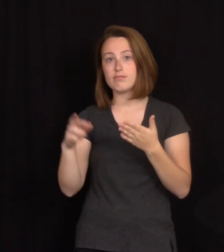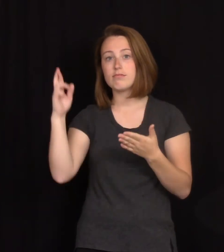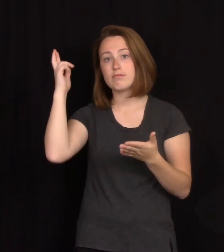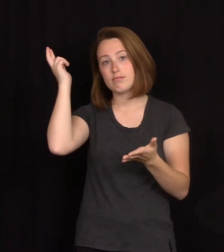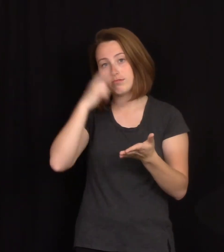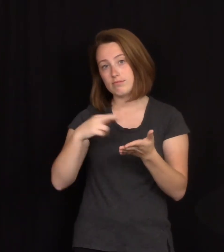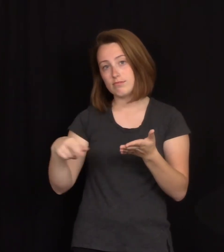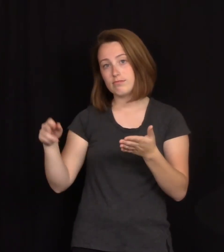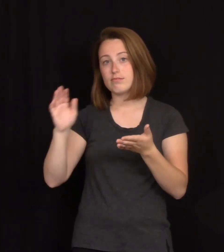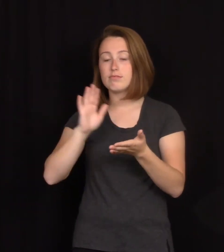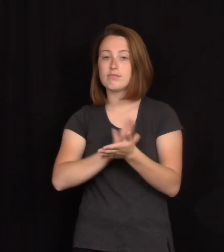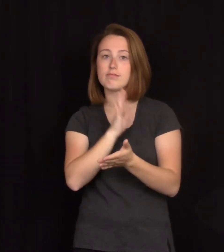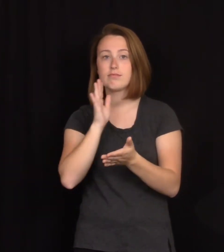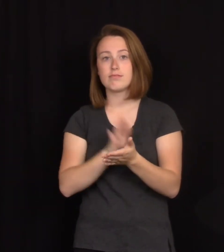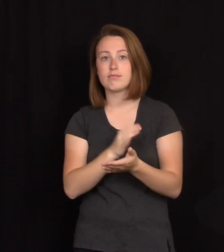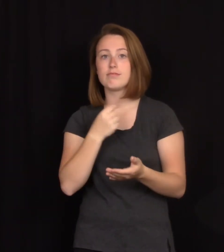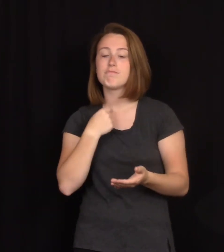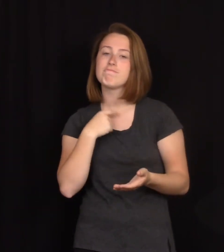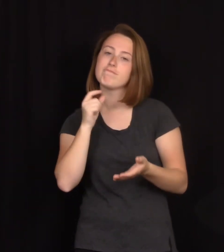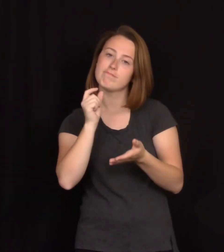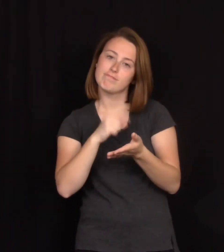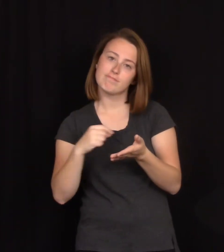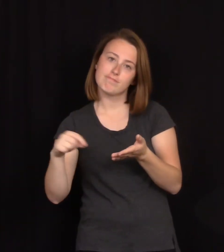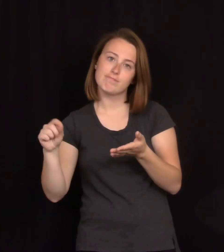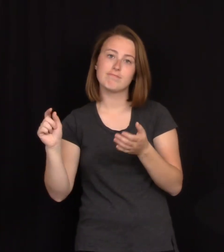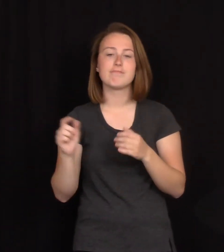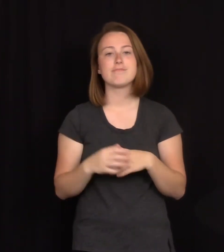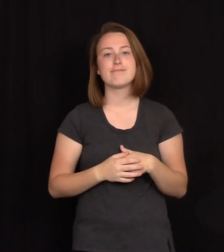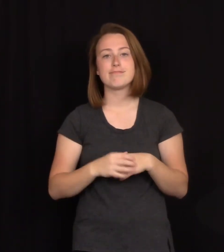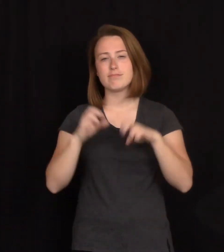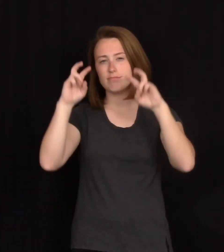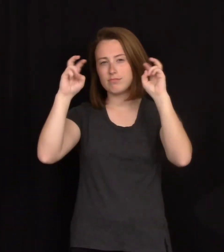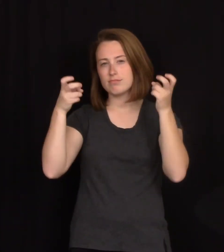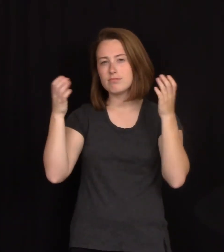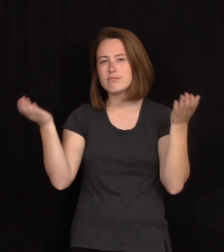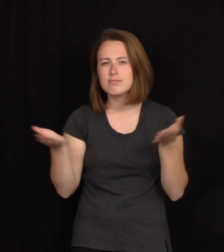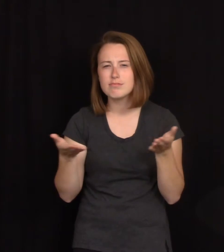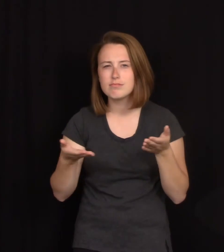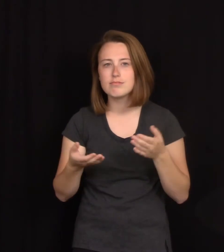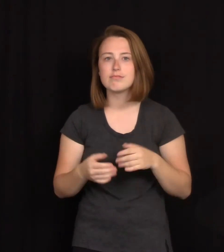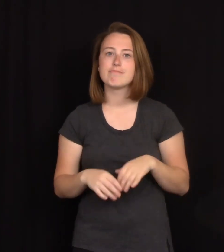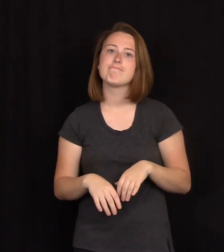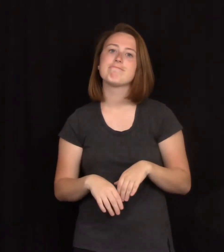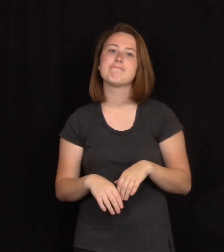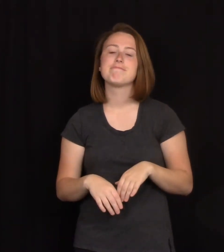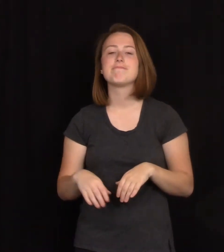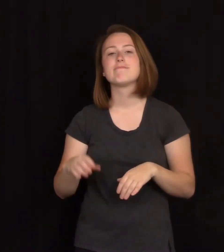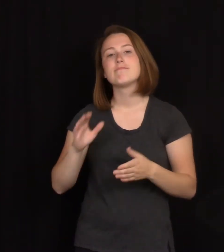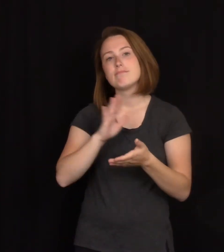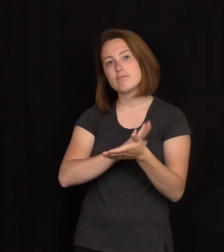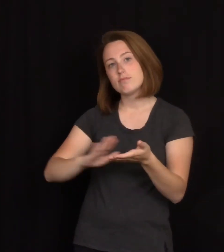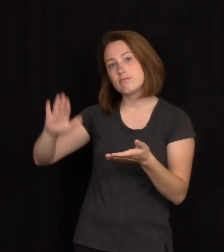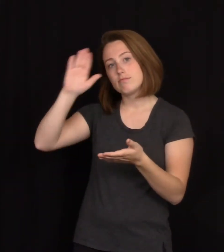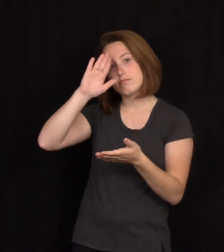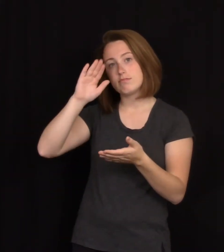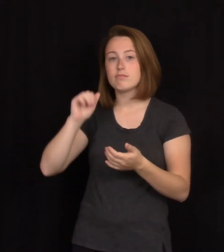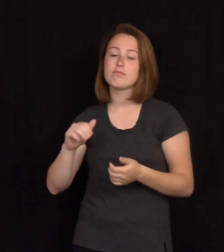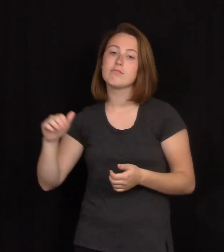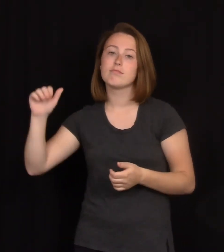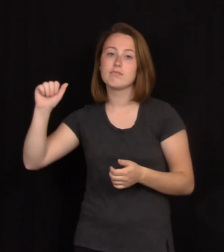I had to write one research paper which focused on the topic of ADA